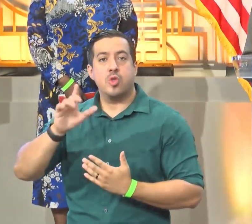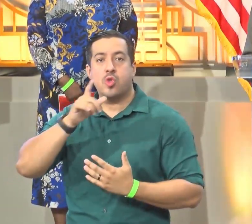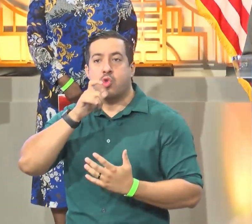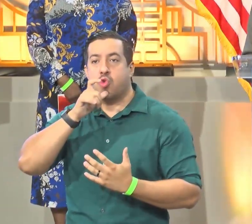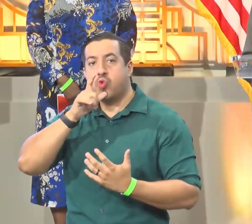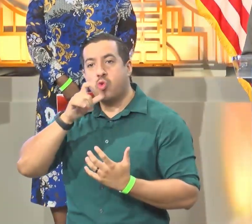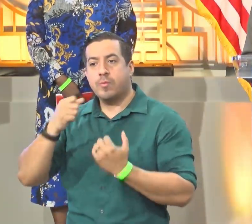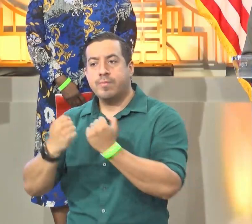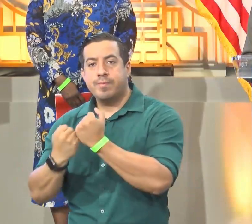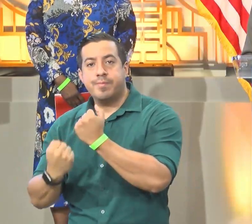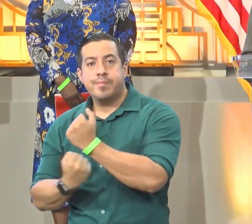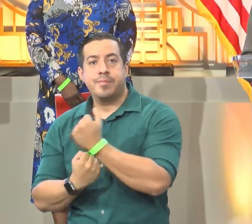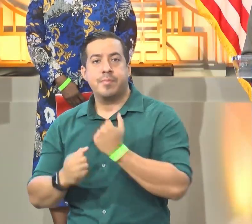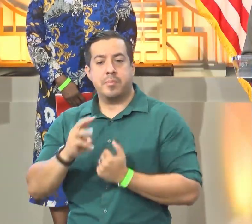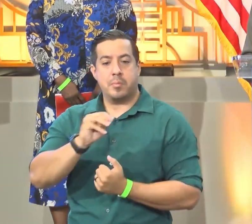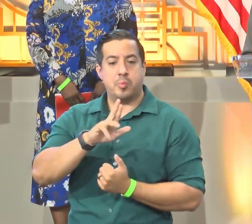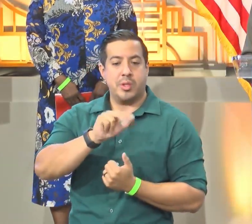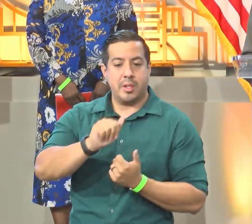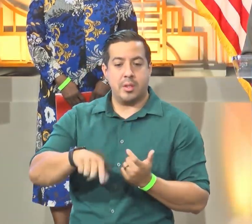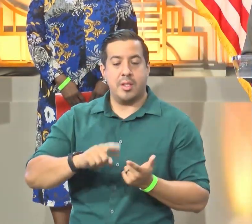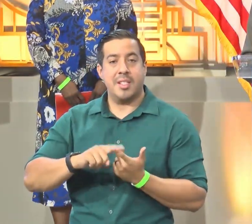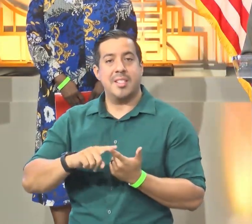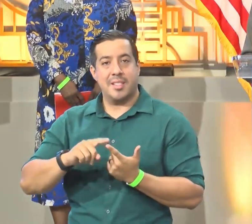founders, Neil and Maria Bush,